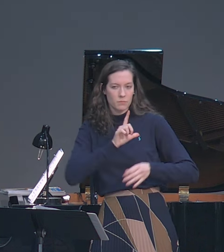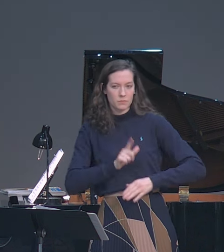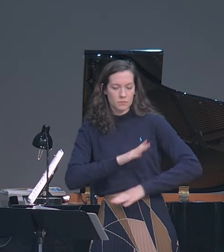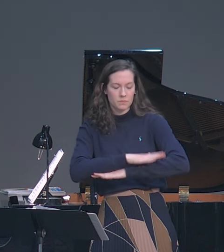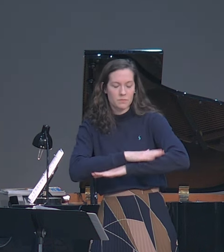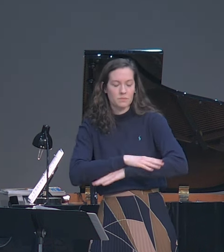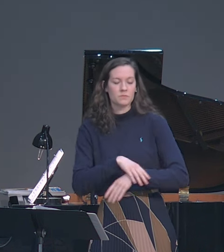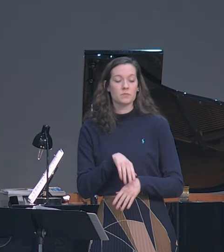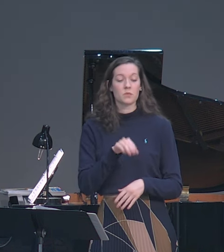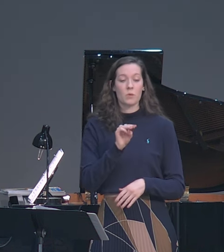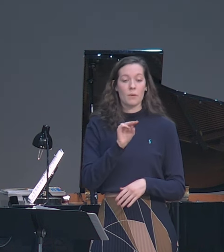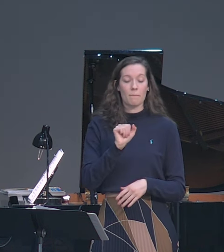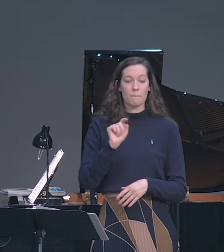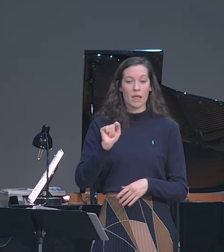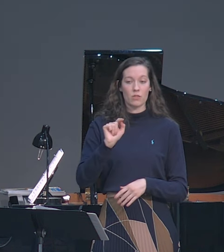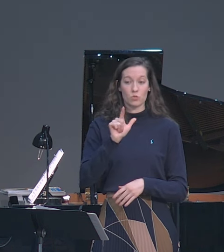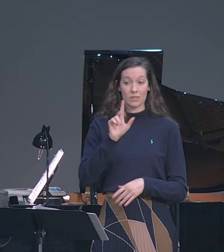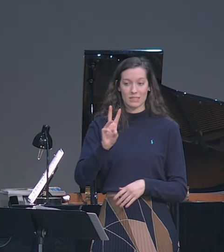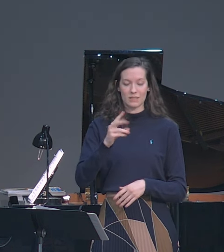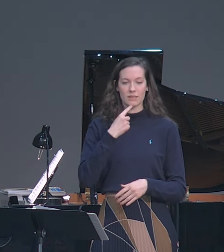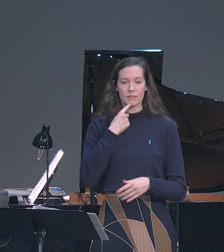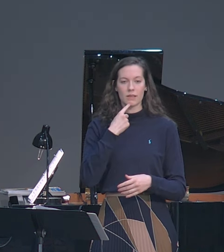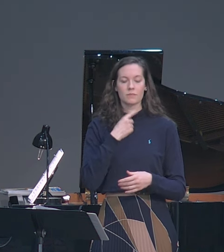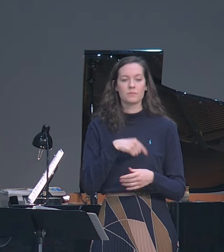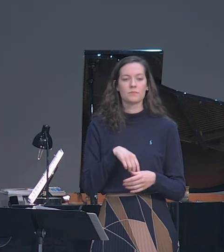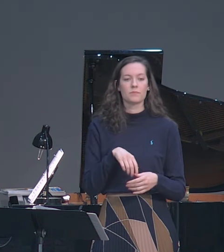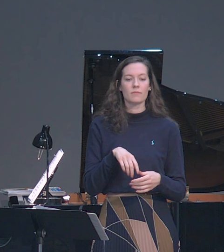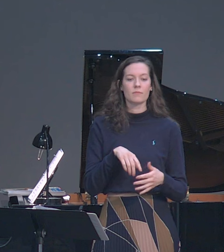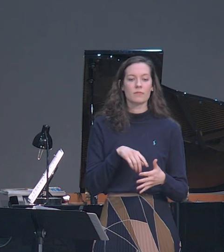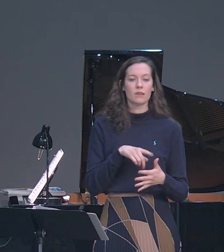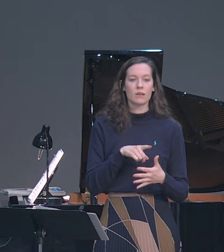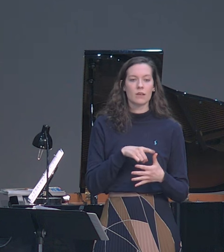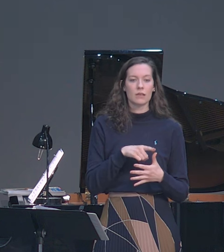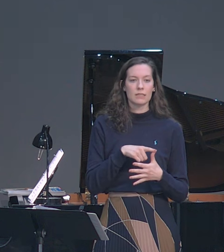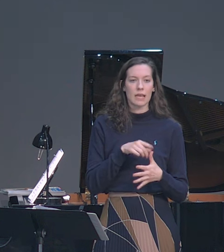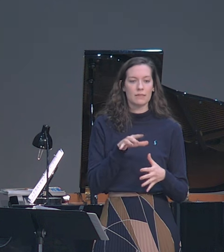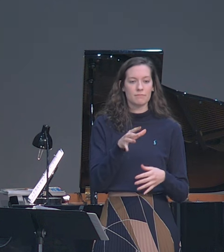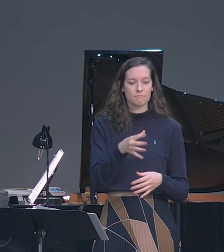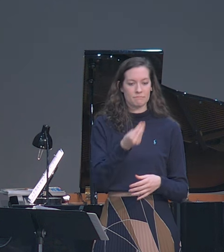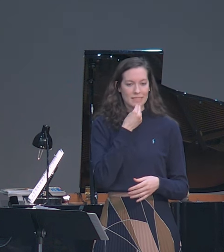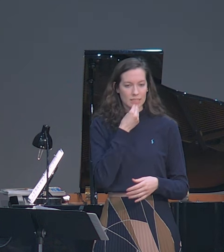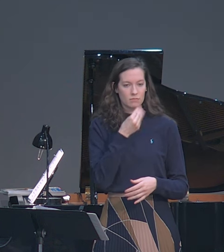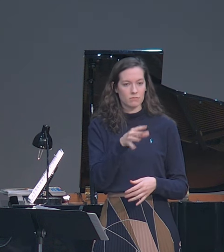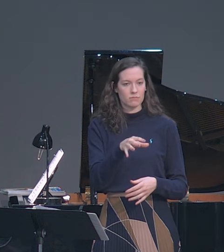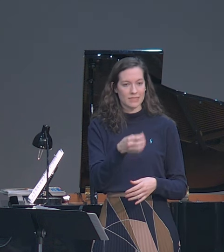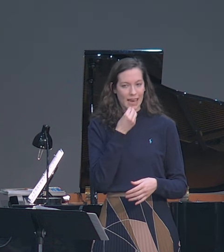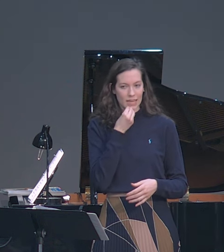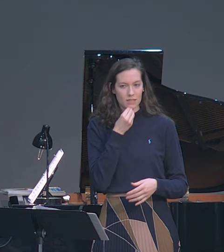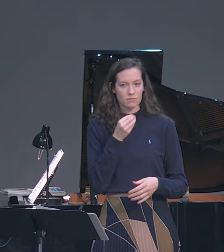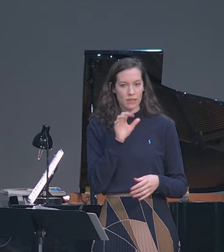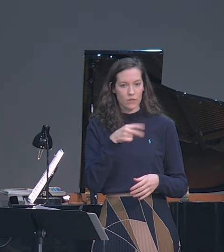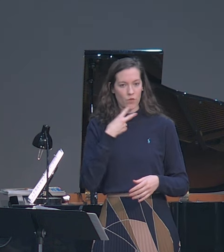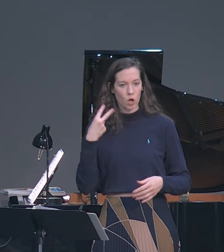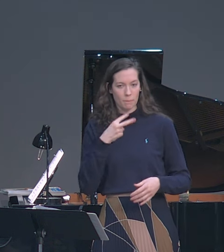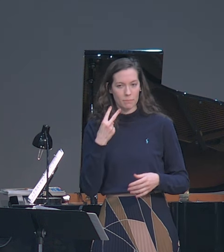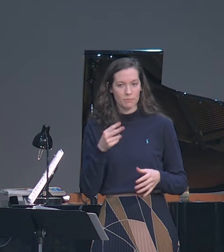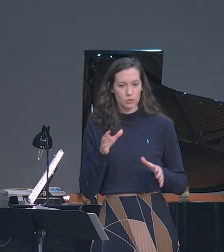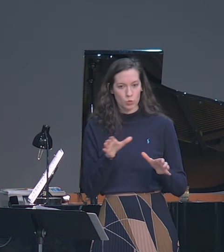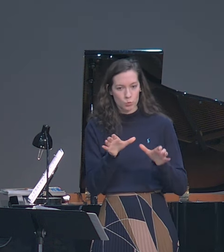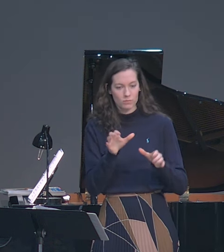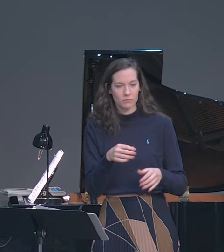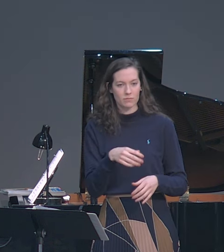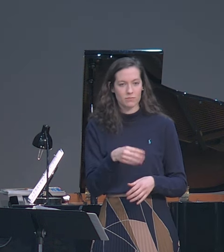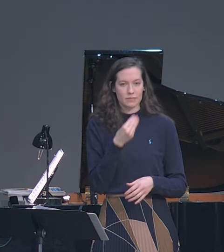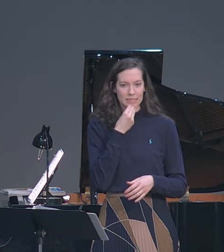said, take, eat. That's something that you do. They're verbs. Take,